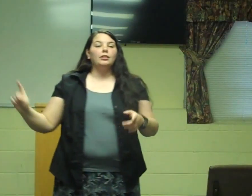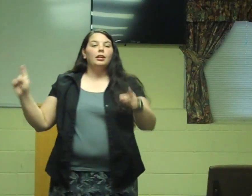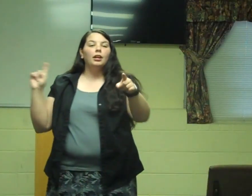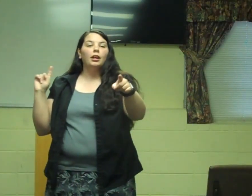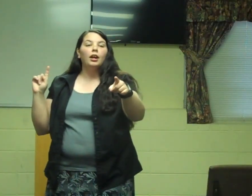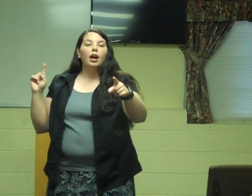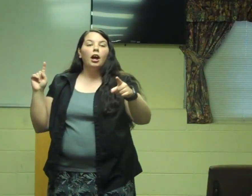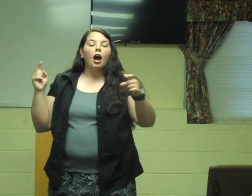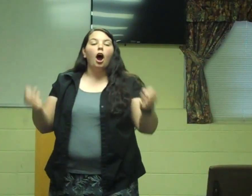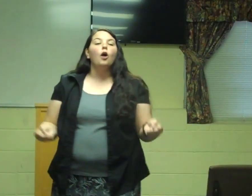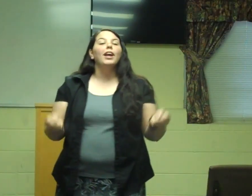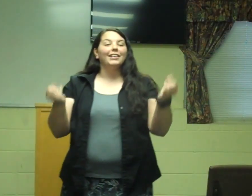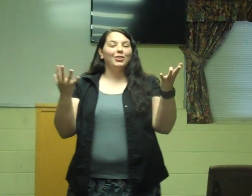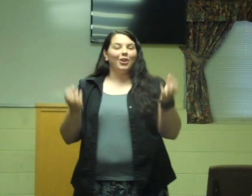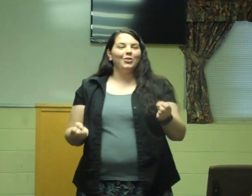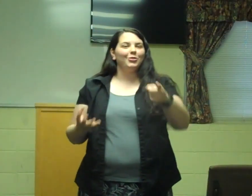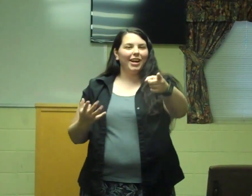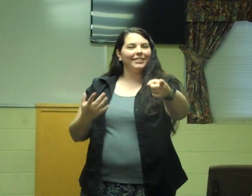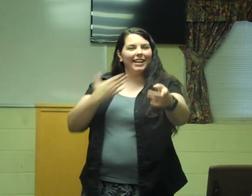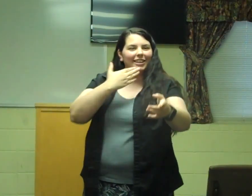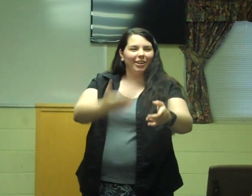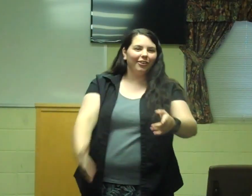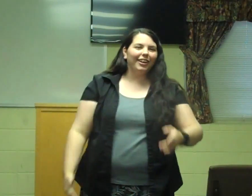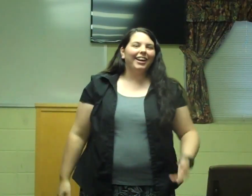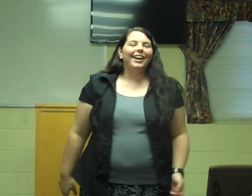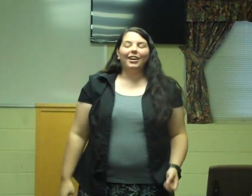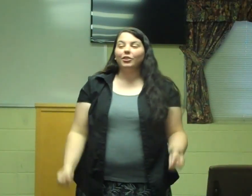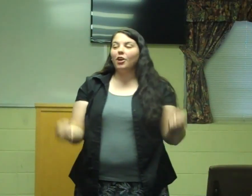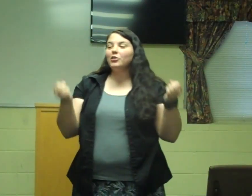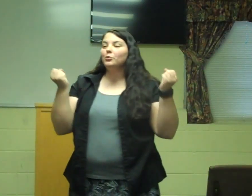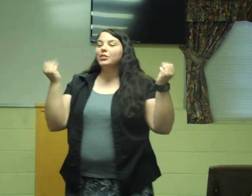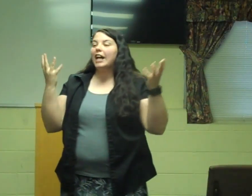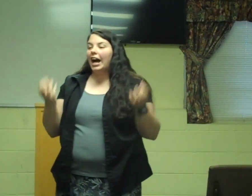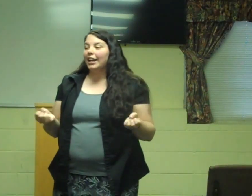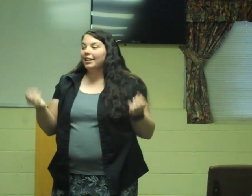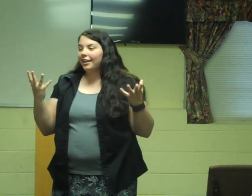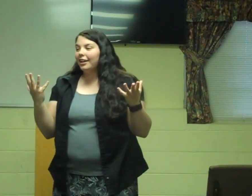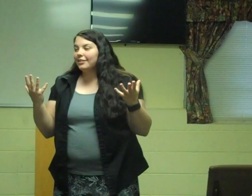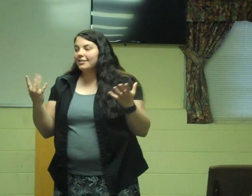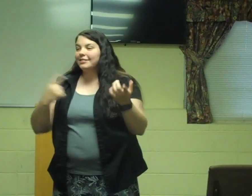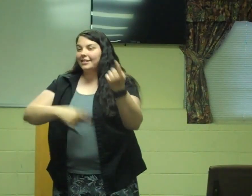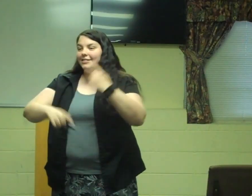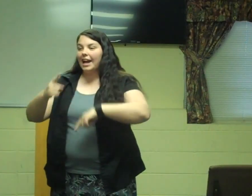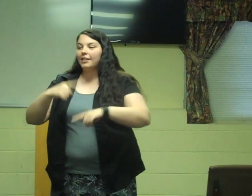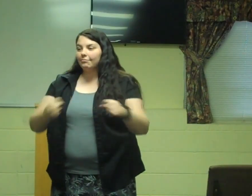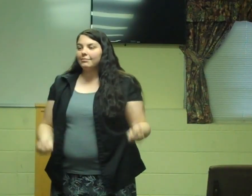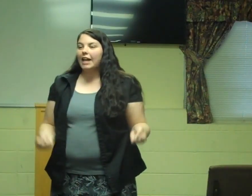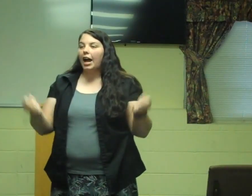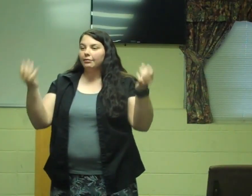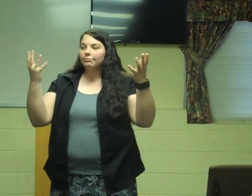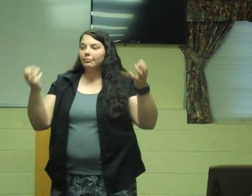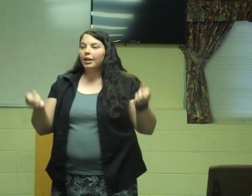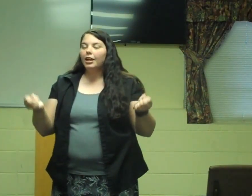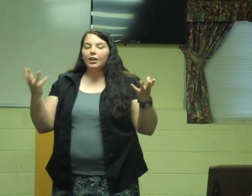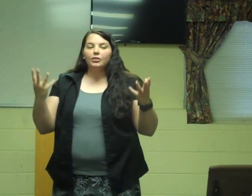week's. Oh yes, there's also sign. Thank you. There's also sign. The sign.